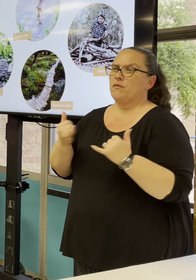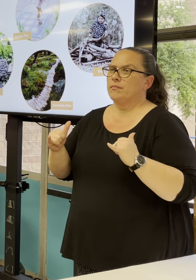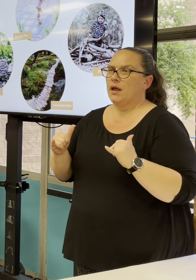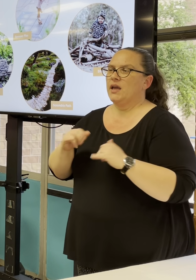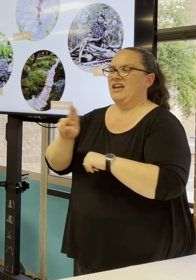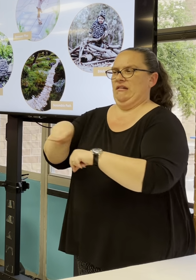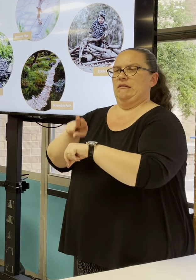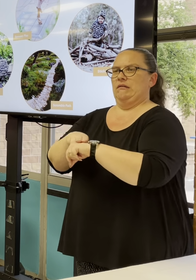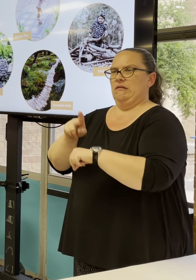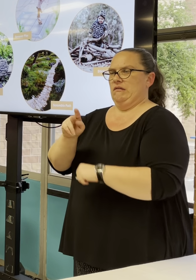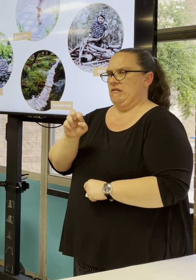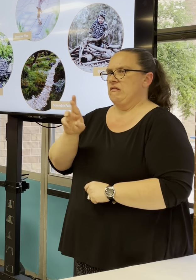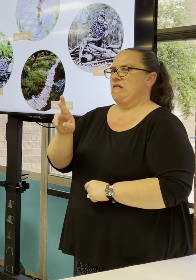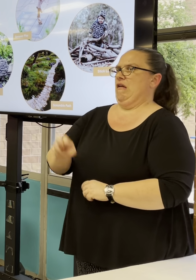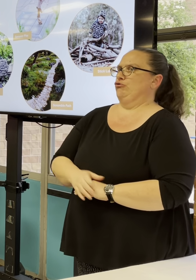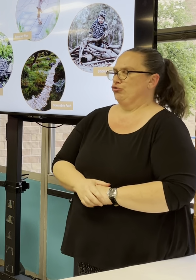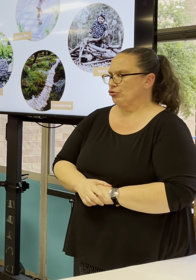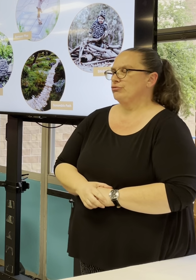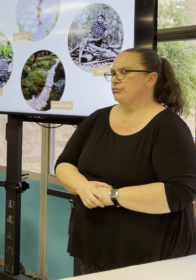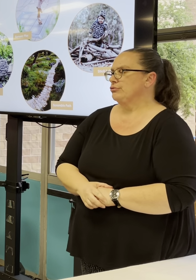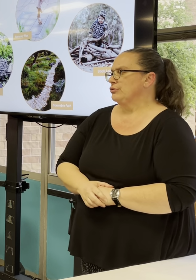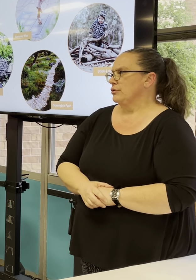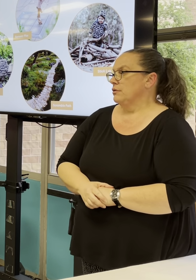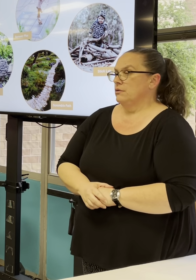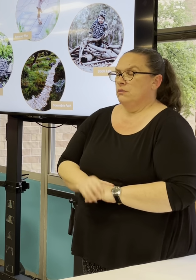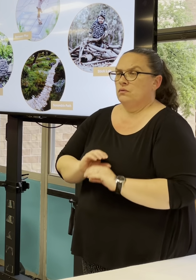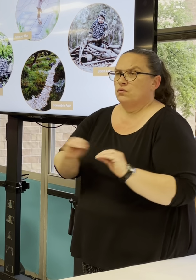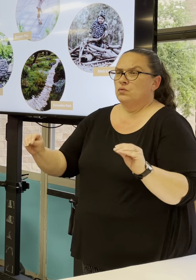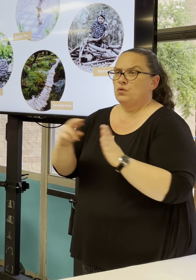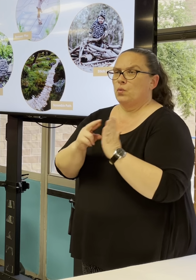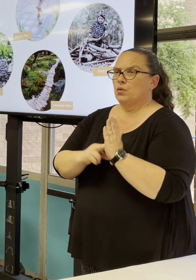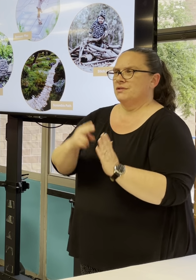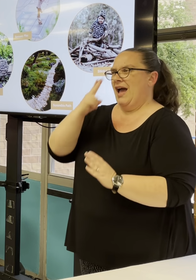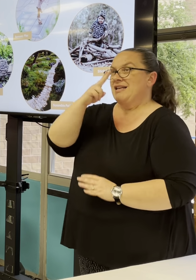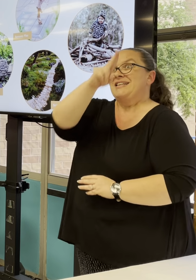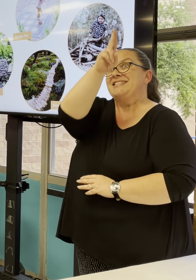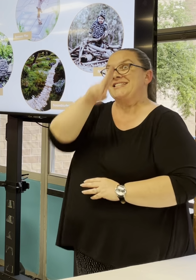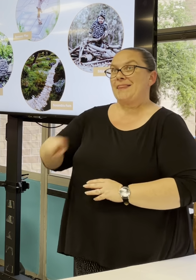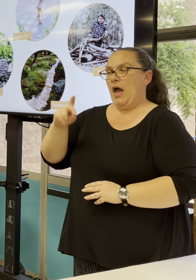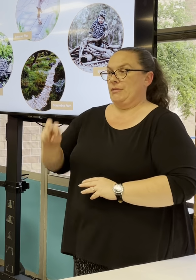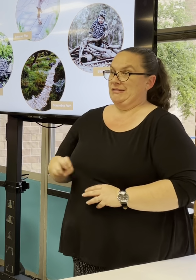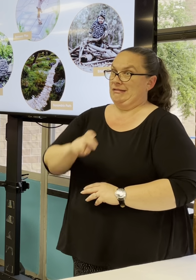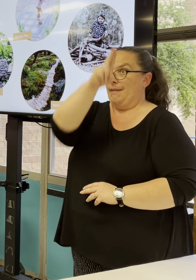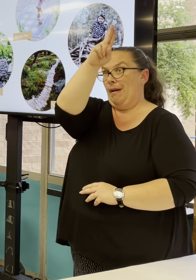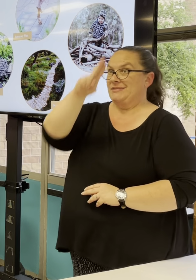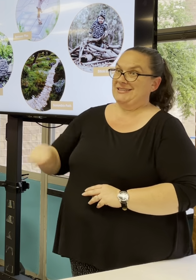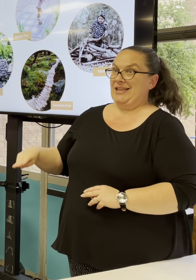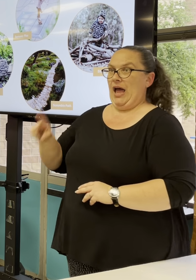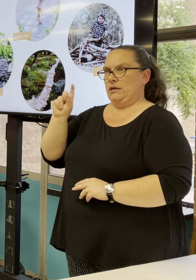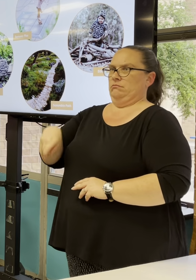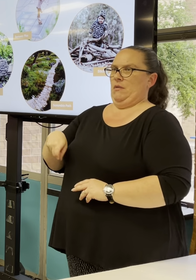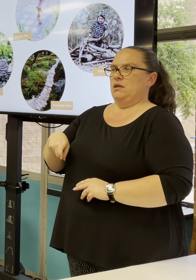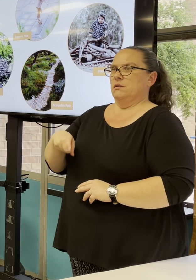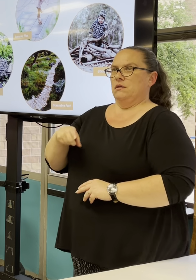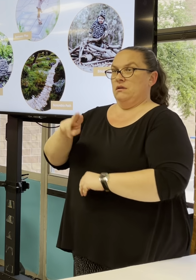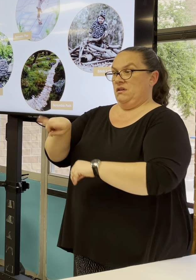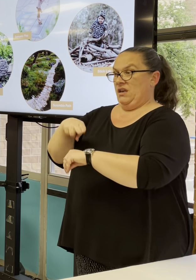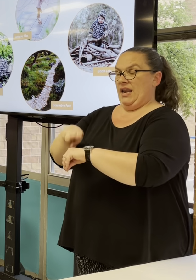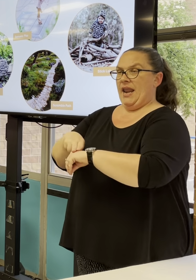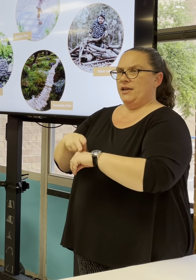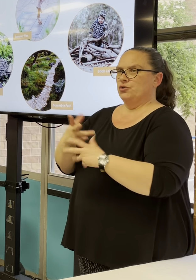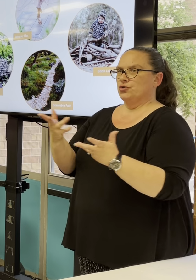play, where there aren't necessarily rules, like I see a slide, I need to go climb up and go down the slide. In nature play,